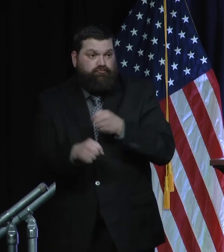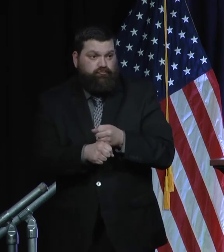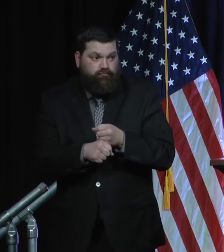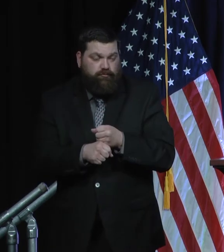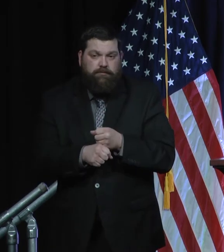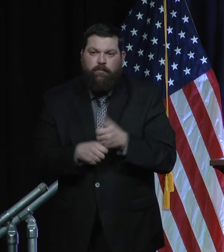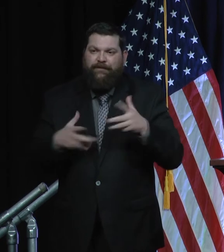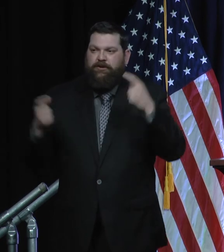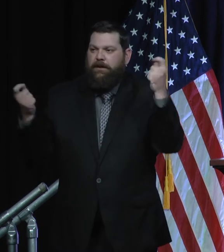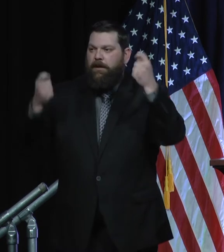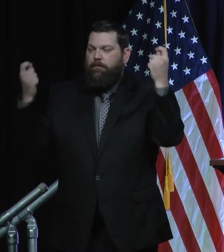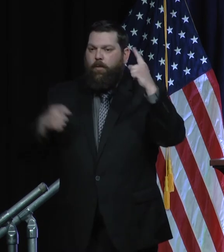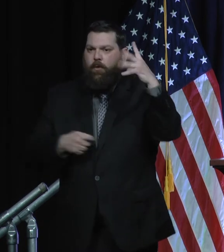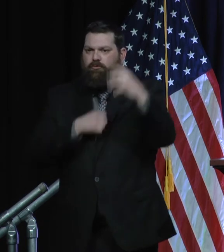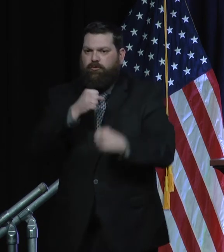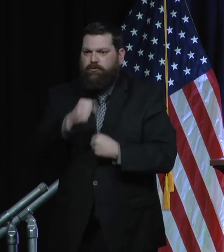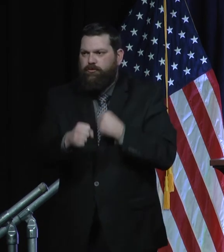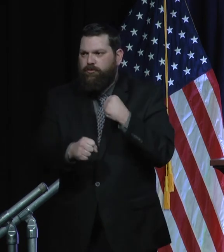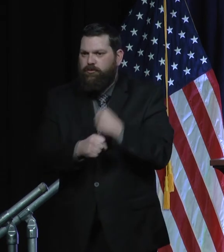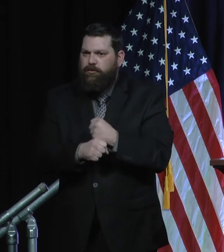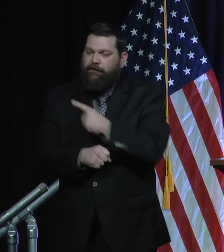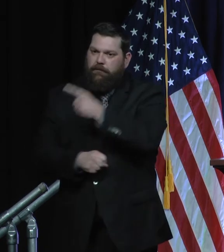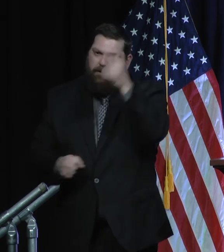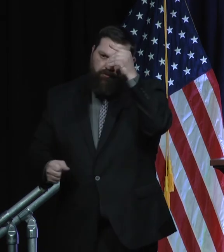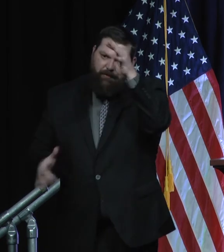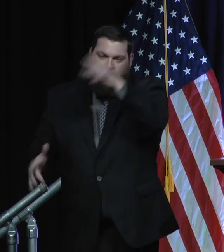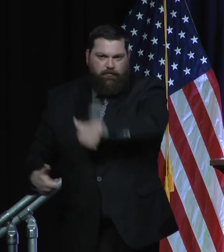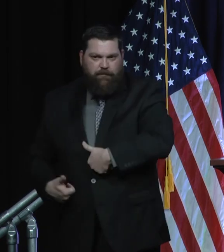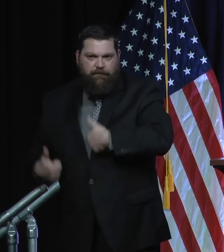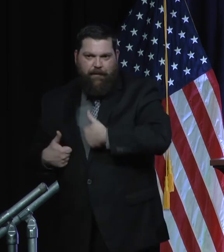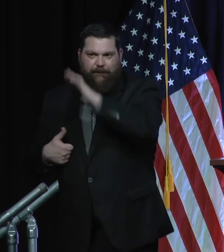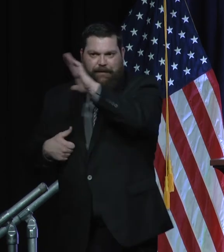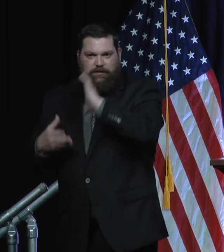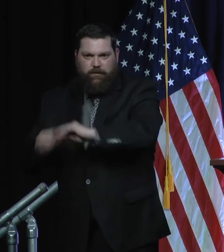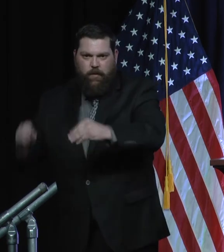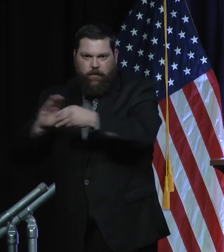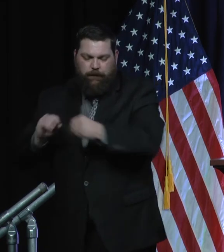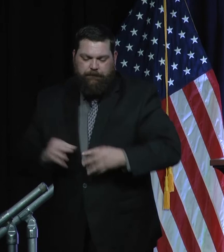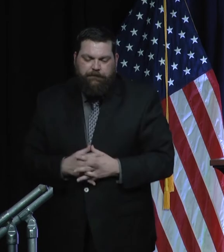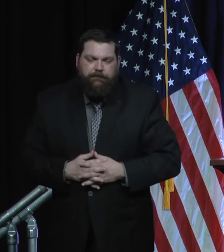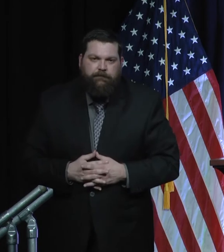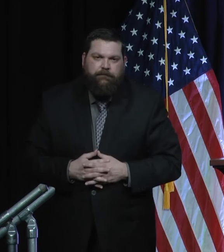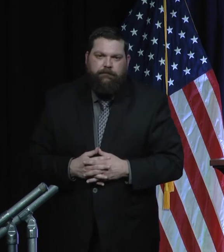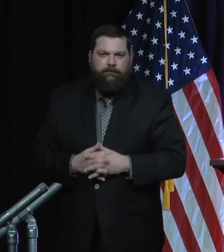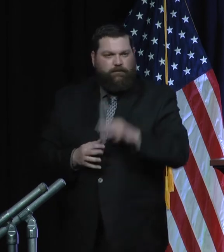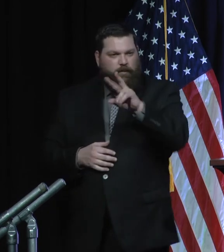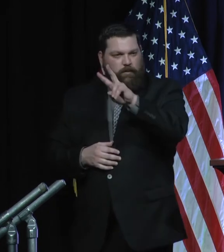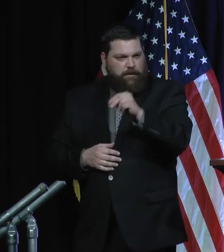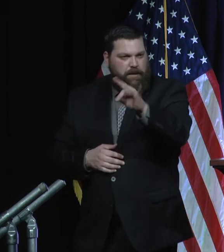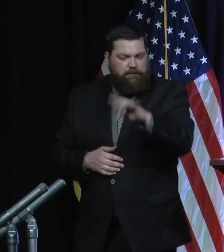we celebrated 100 years of our grandfather's life and legacy. And so I thought to myself,